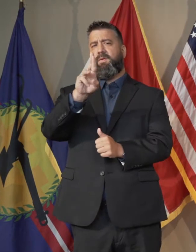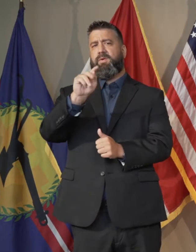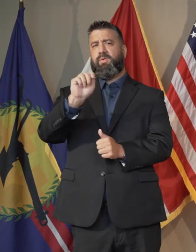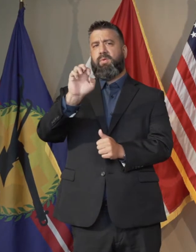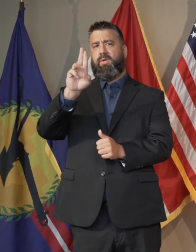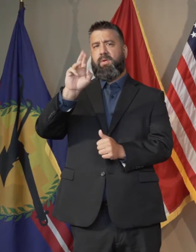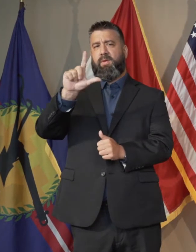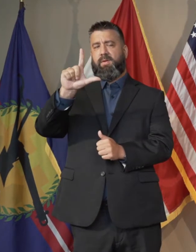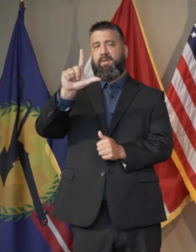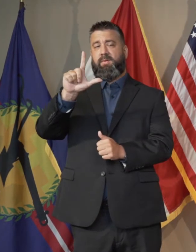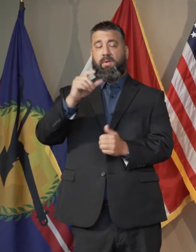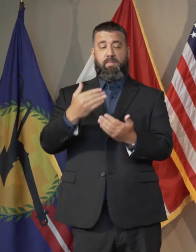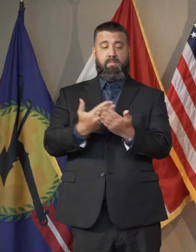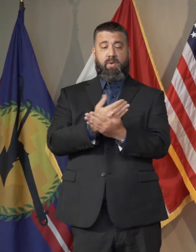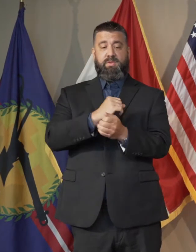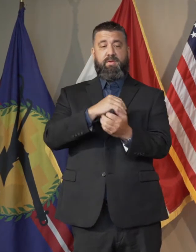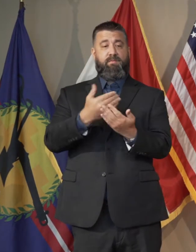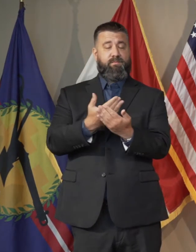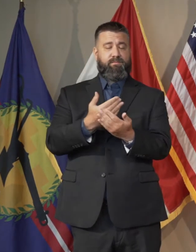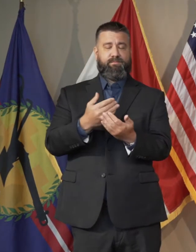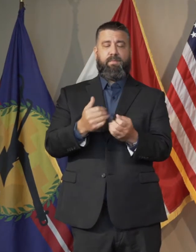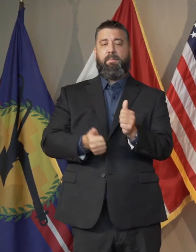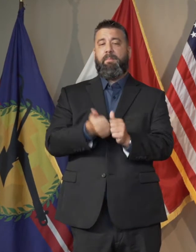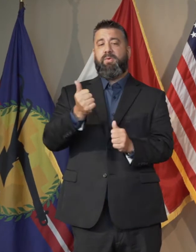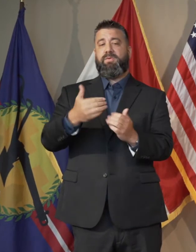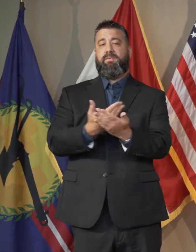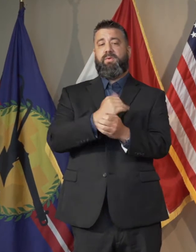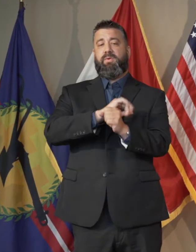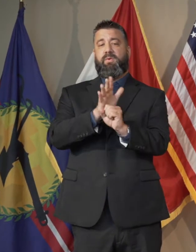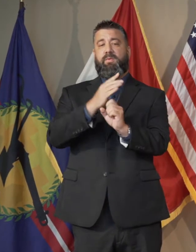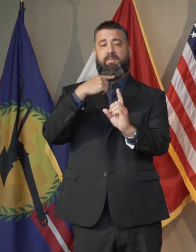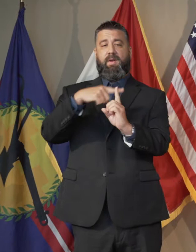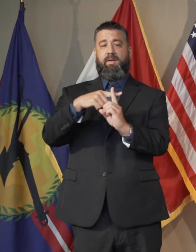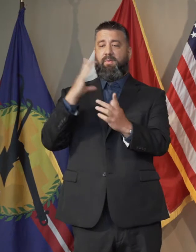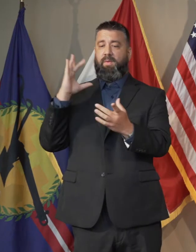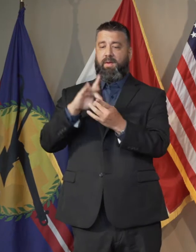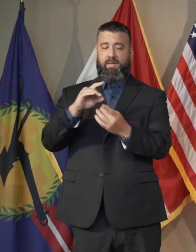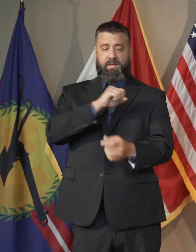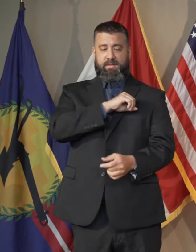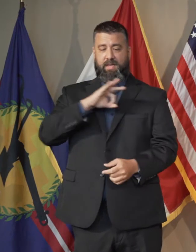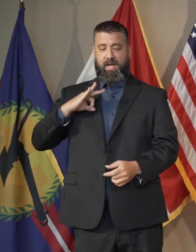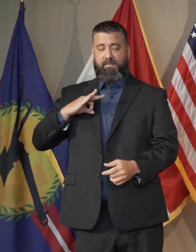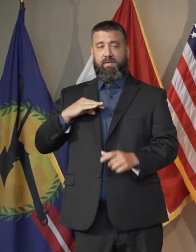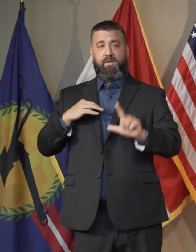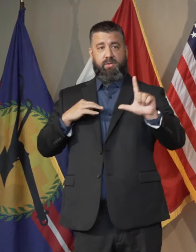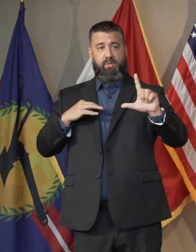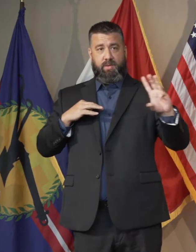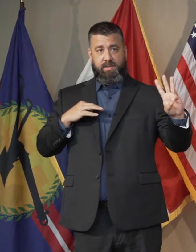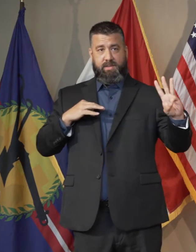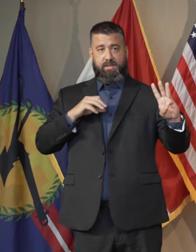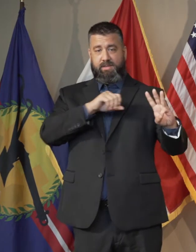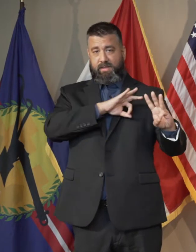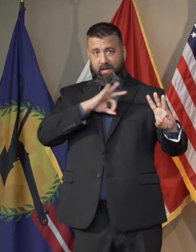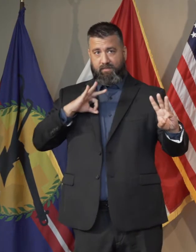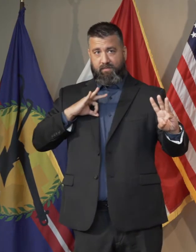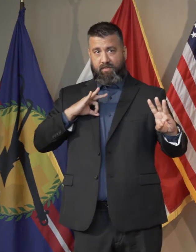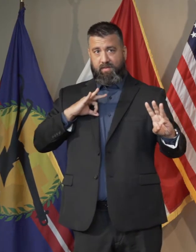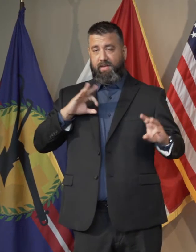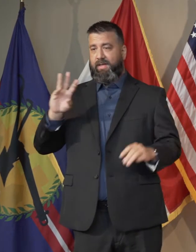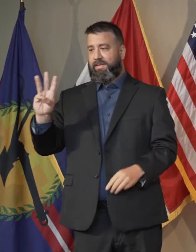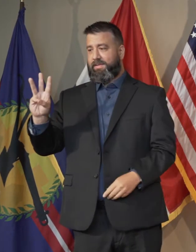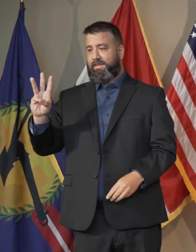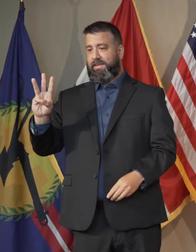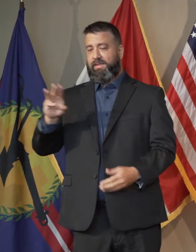of these new cases are associated with staff, 26 staff and 7 students. In